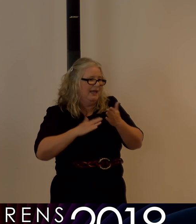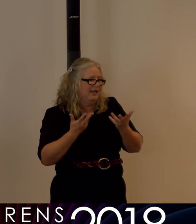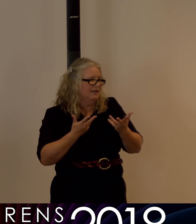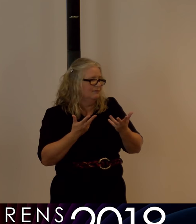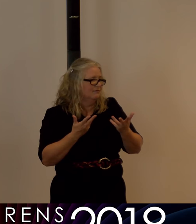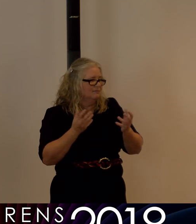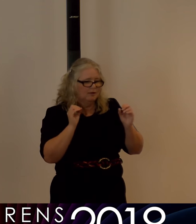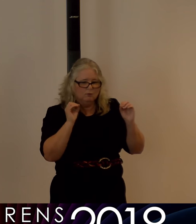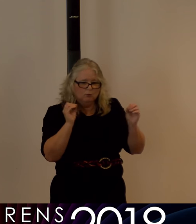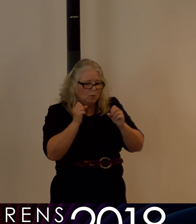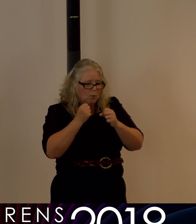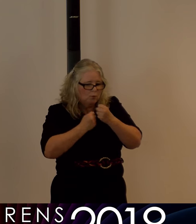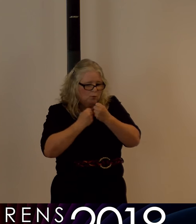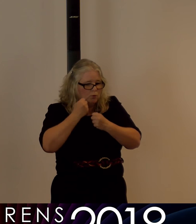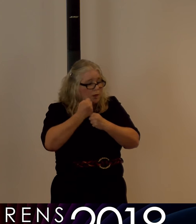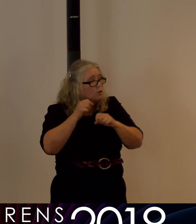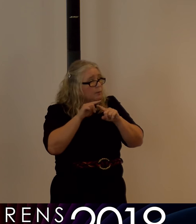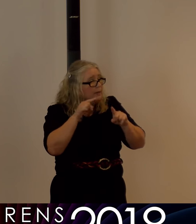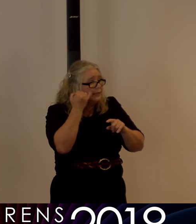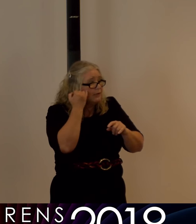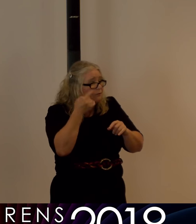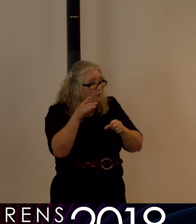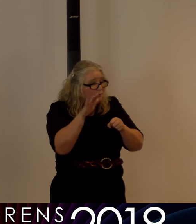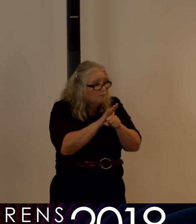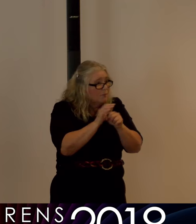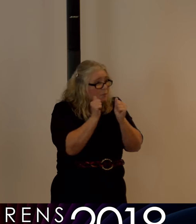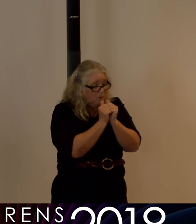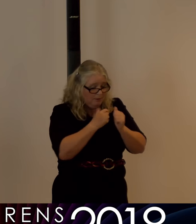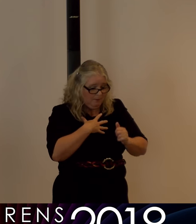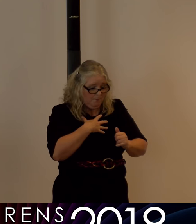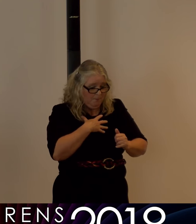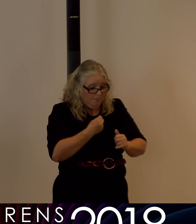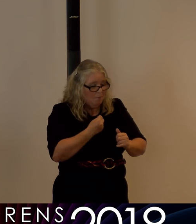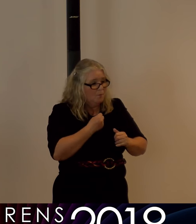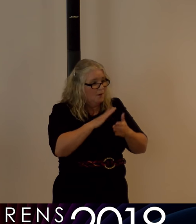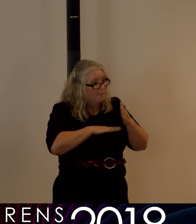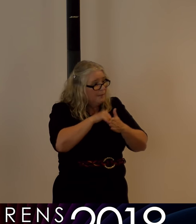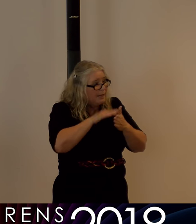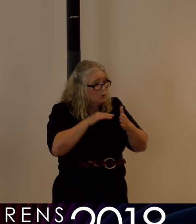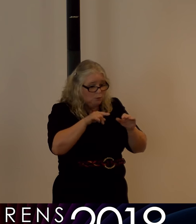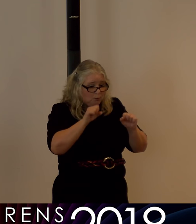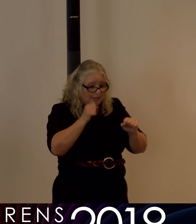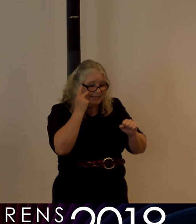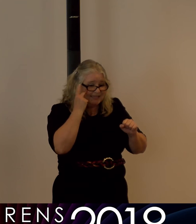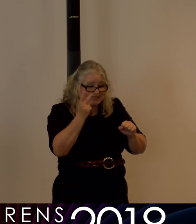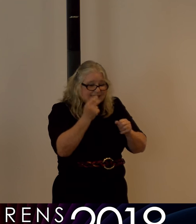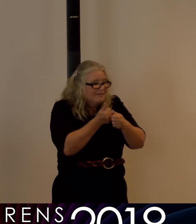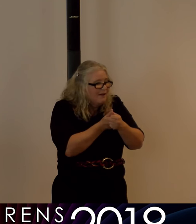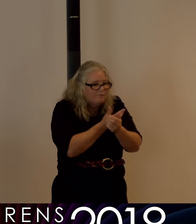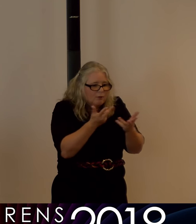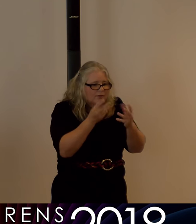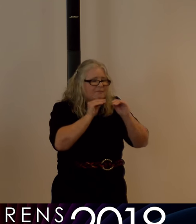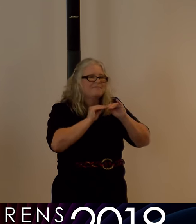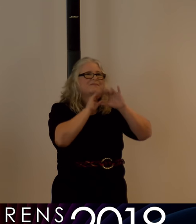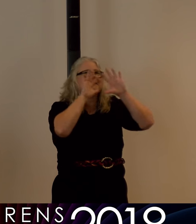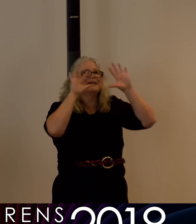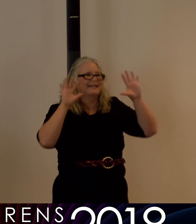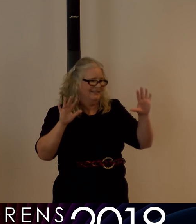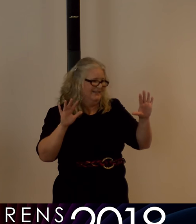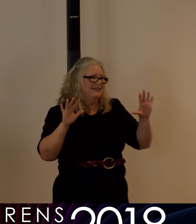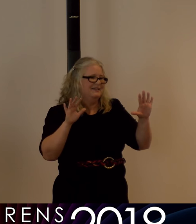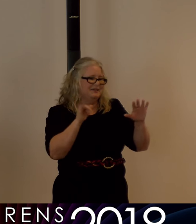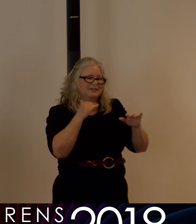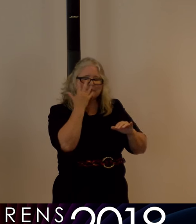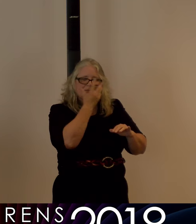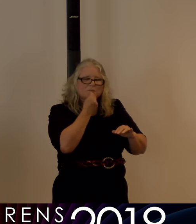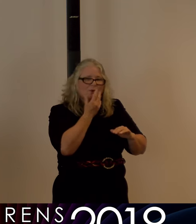there's no structure to it, but you fill it up with paint and voila. You see the semicircular canals, you see the cochlea. It's a very